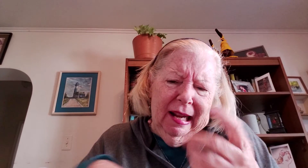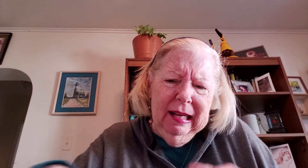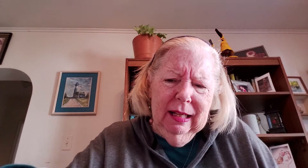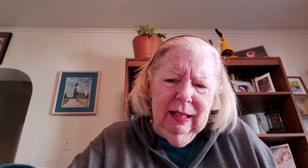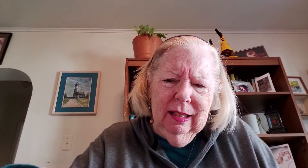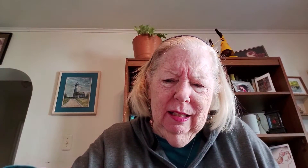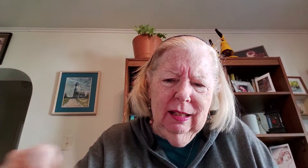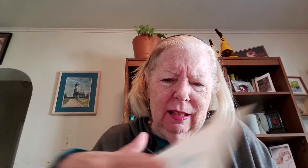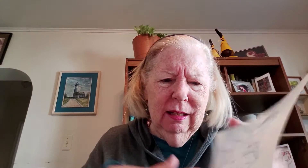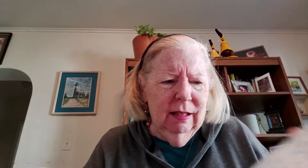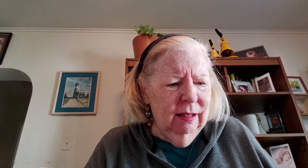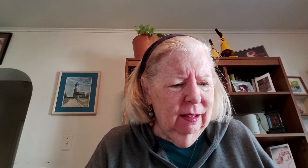right?